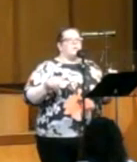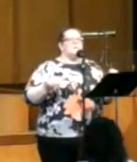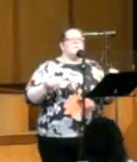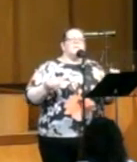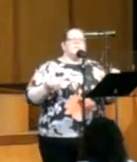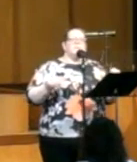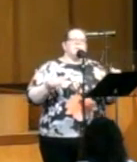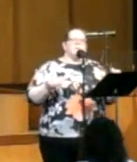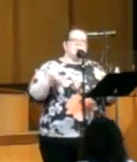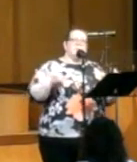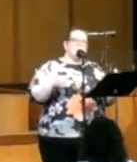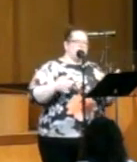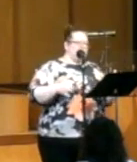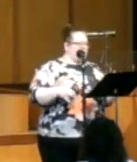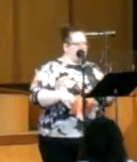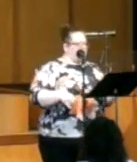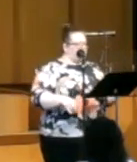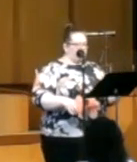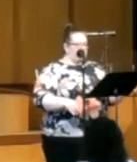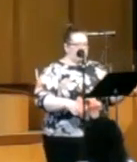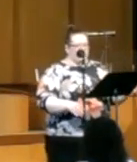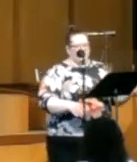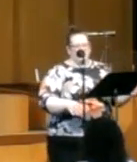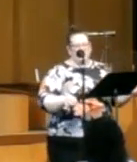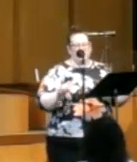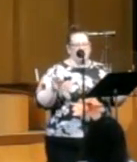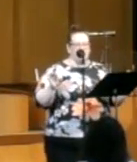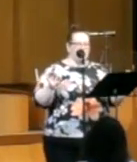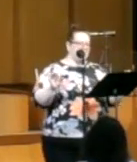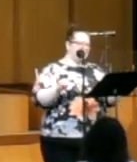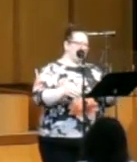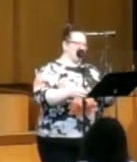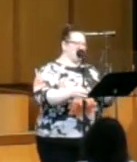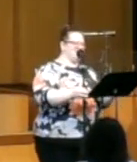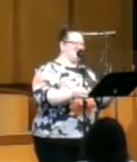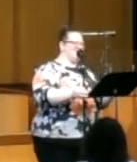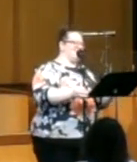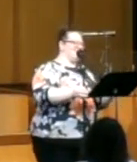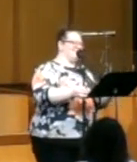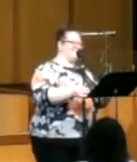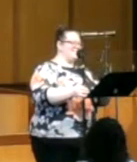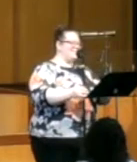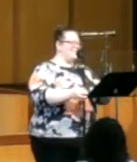All right, the words for this one. Oh, good. They did give it to you. Okay.